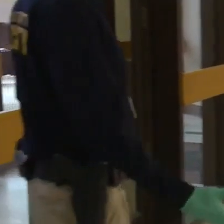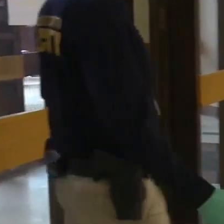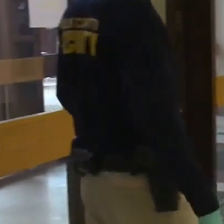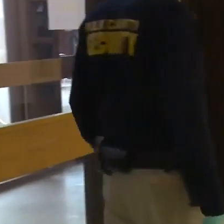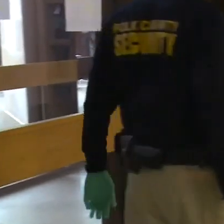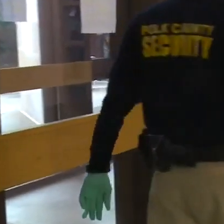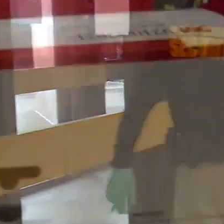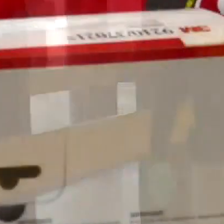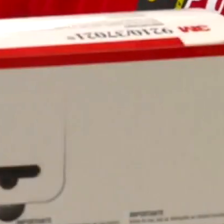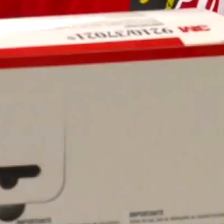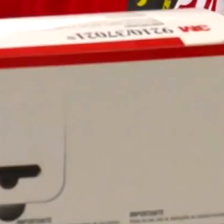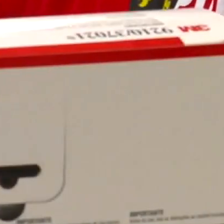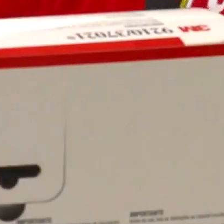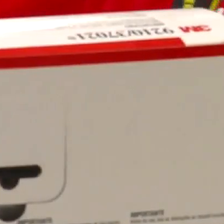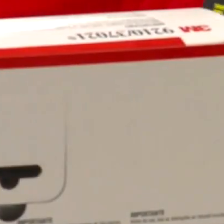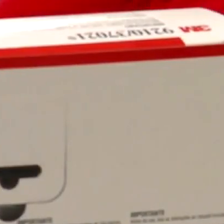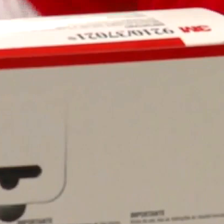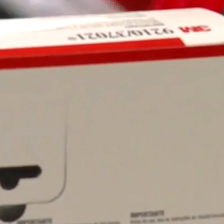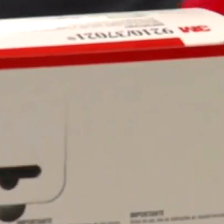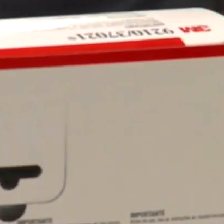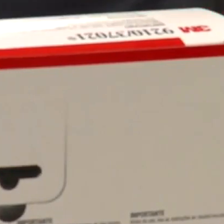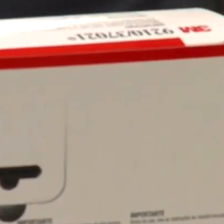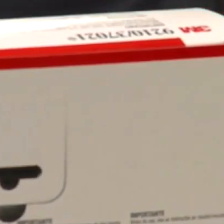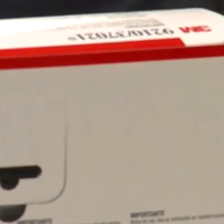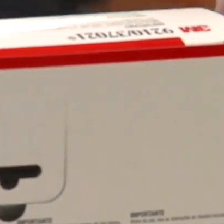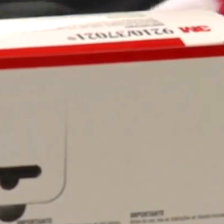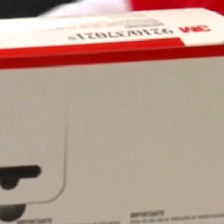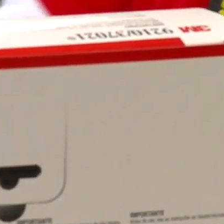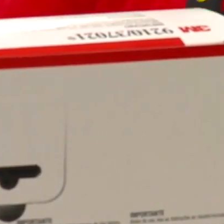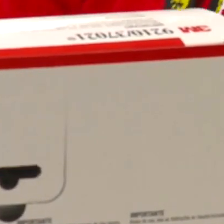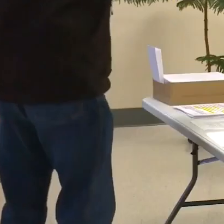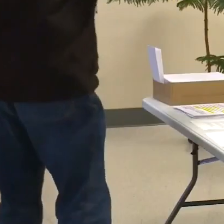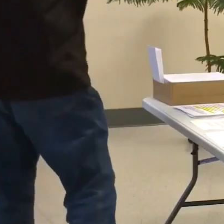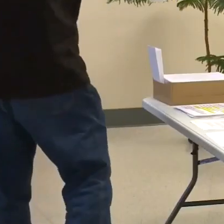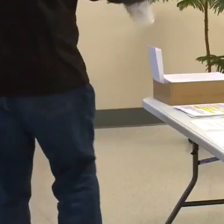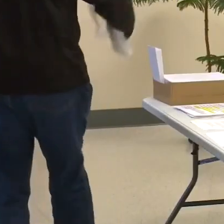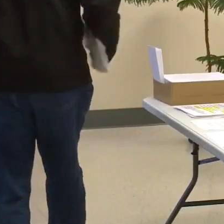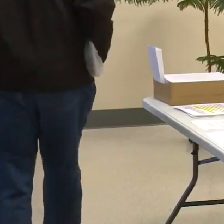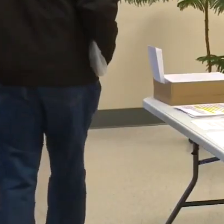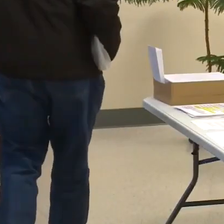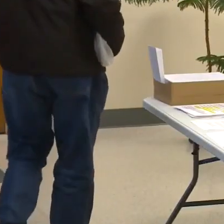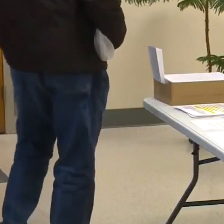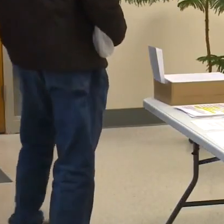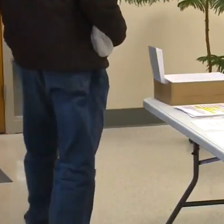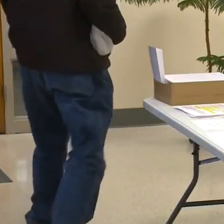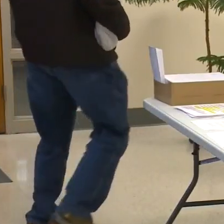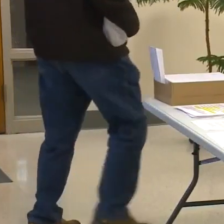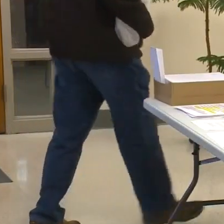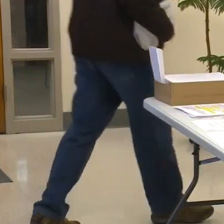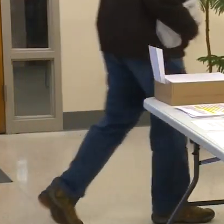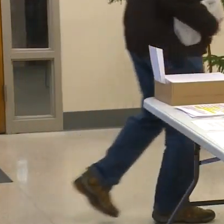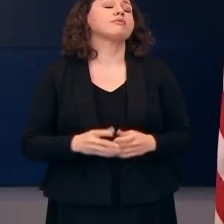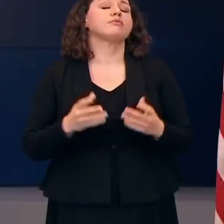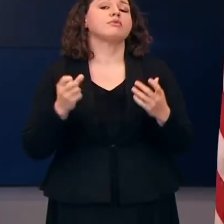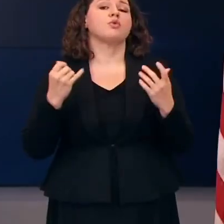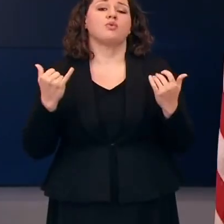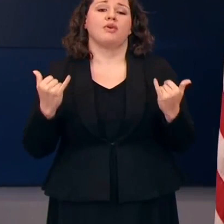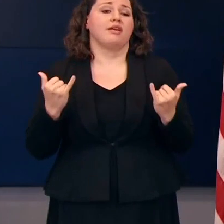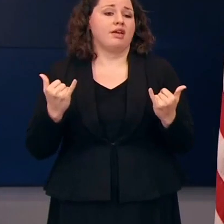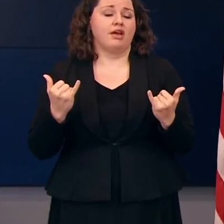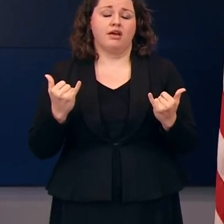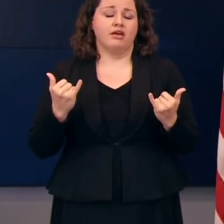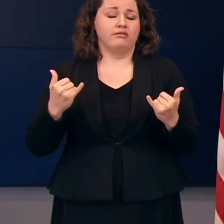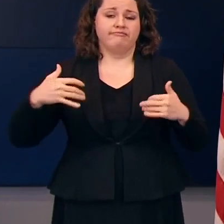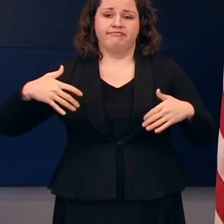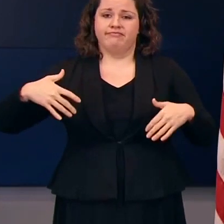tests to date. Governor Kim Reynolds talked about the additional cases at a news conference this afternoon. We are not